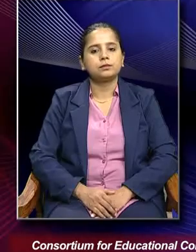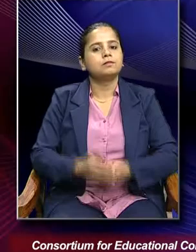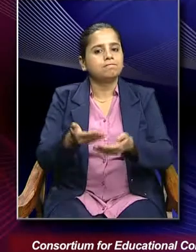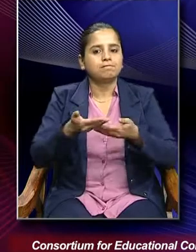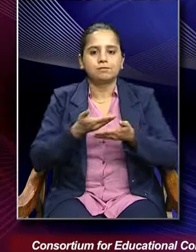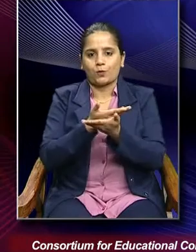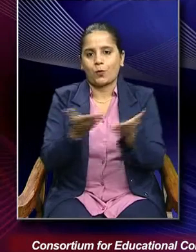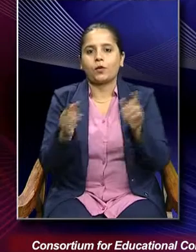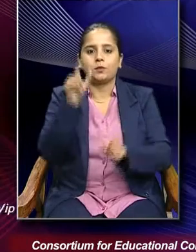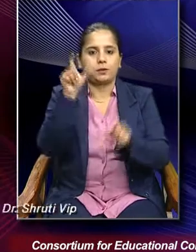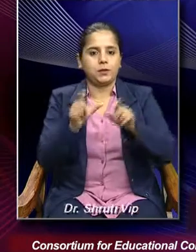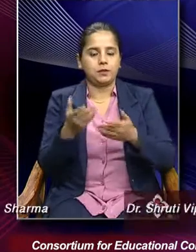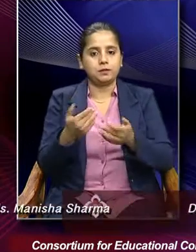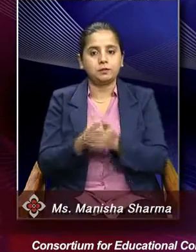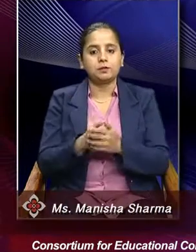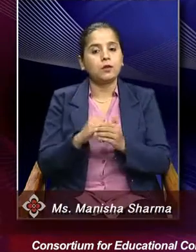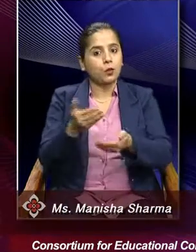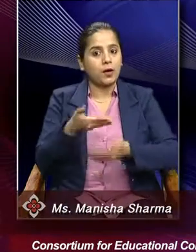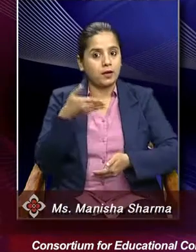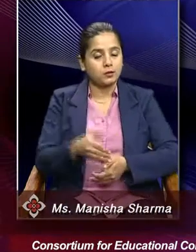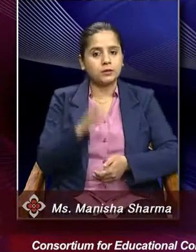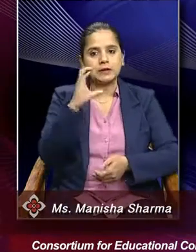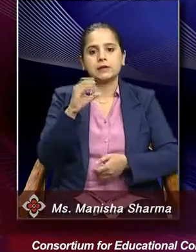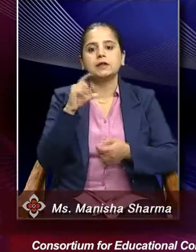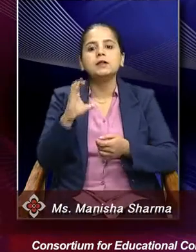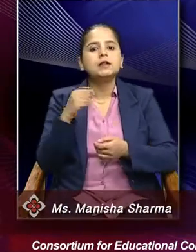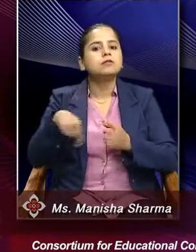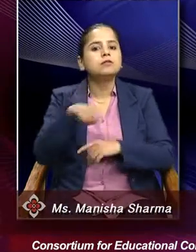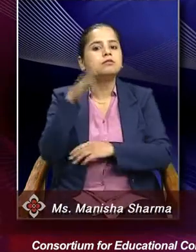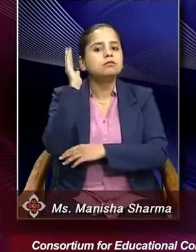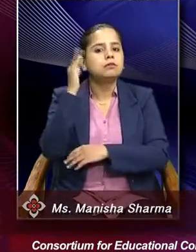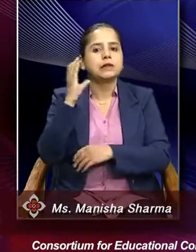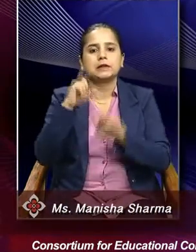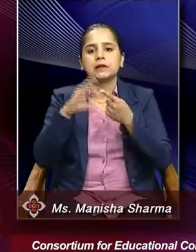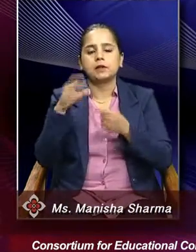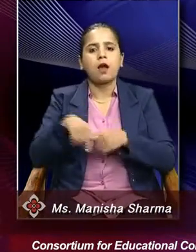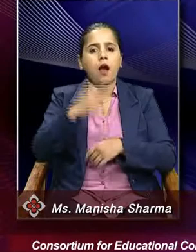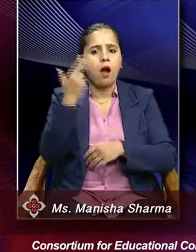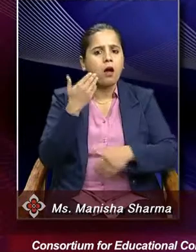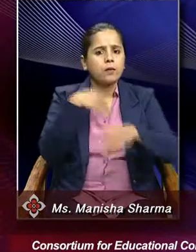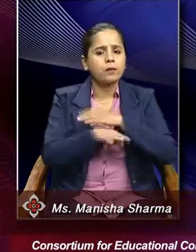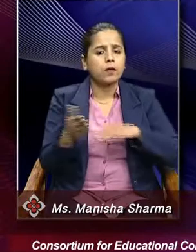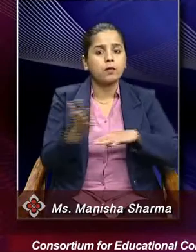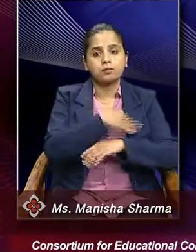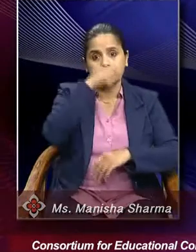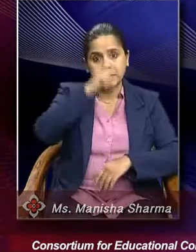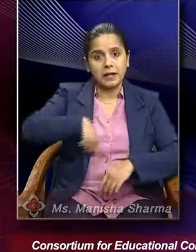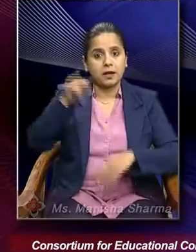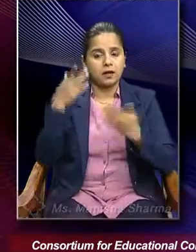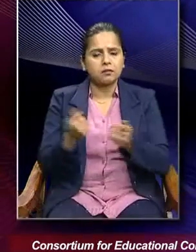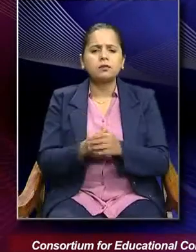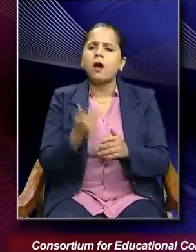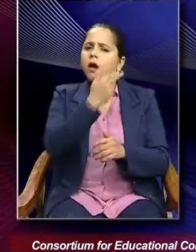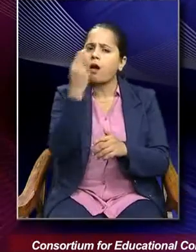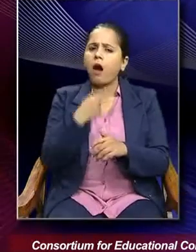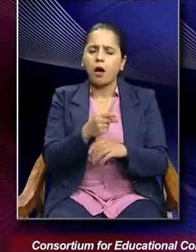Greetings everyone. Welcome to today's lecture on art in early India. Art can